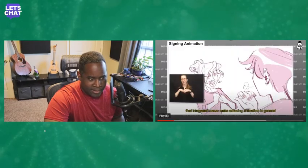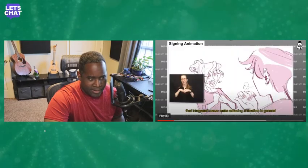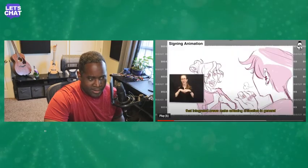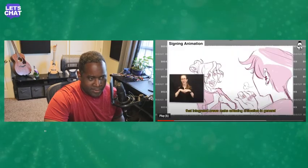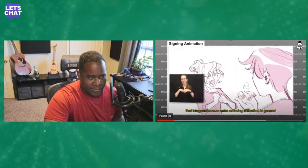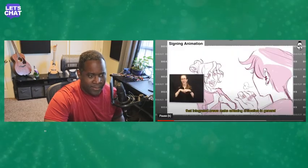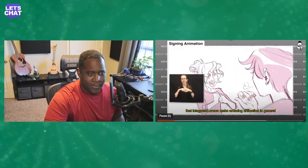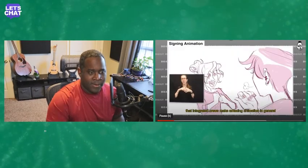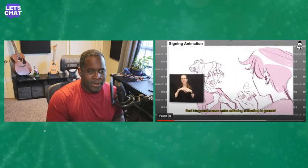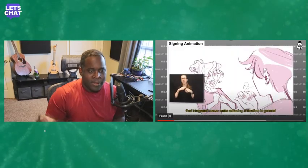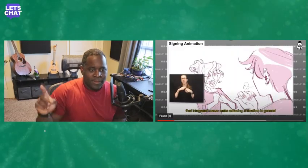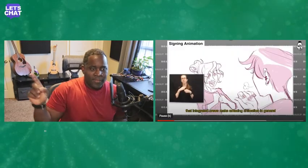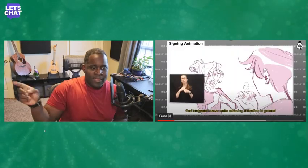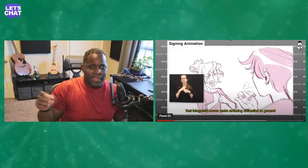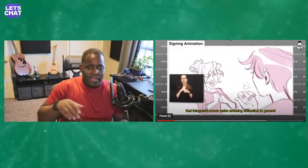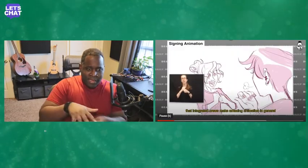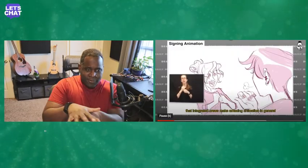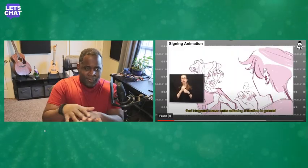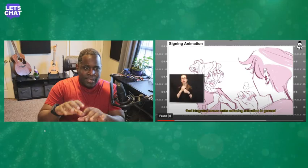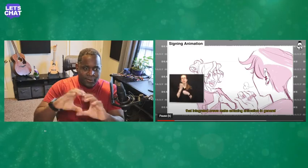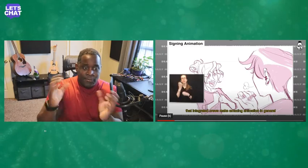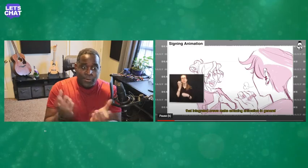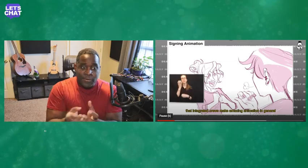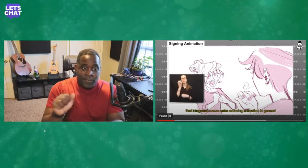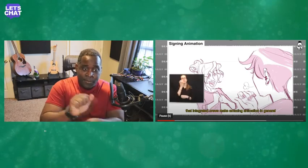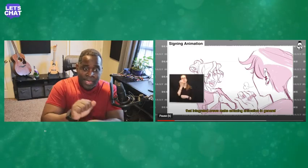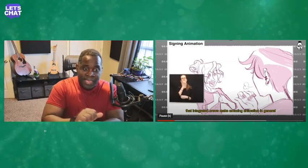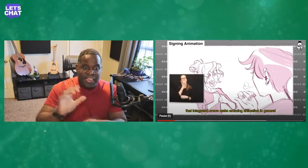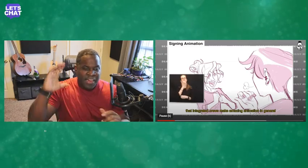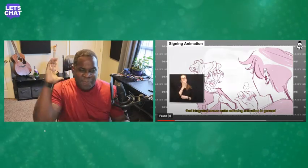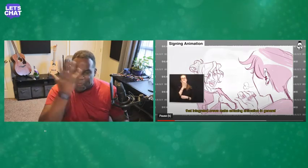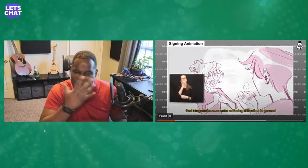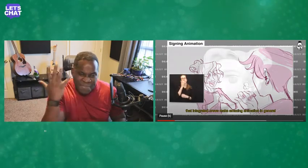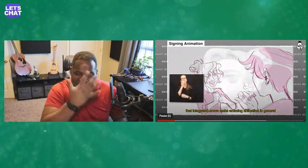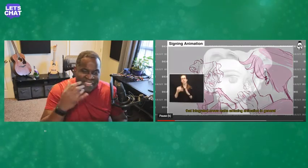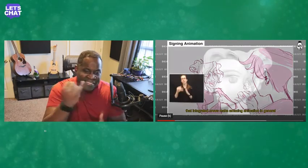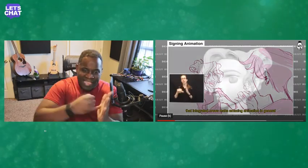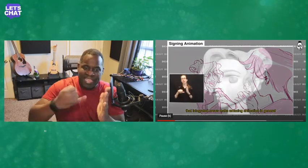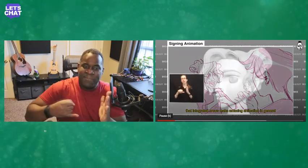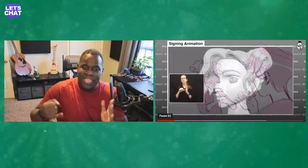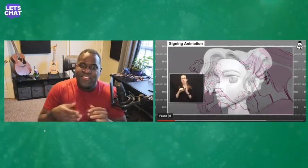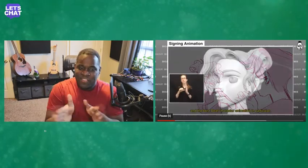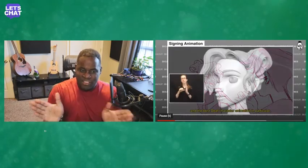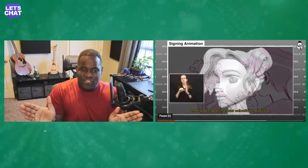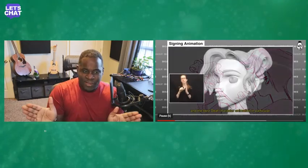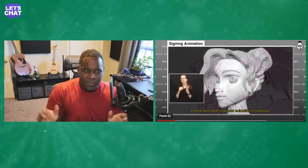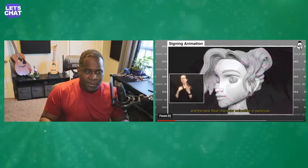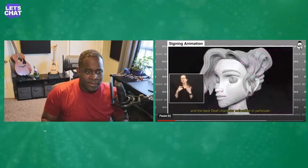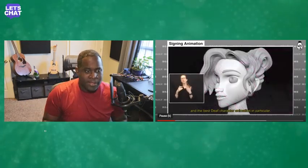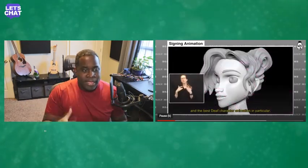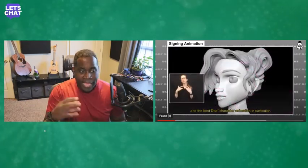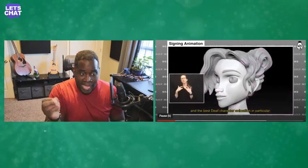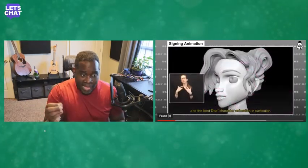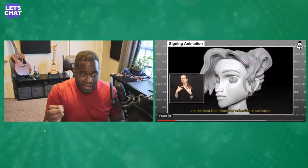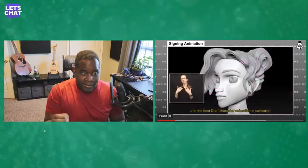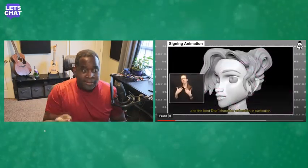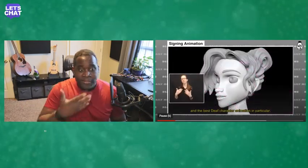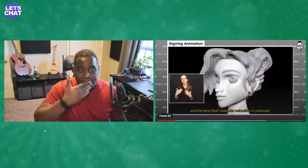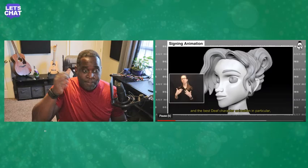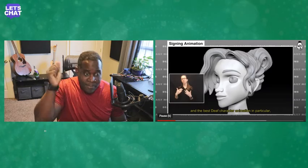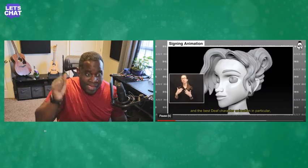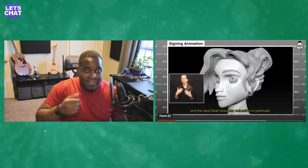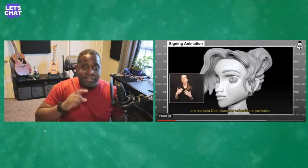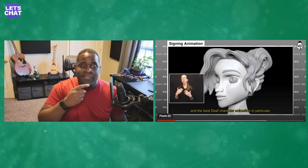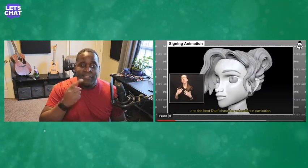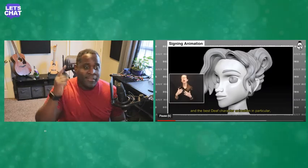all right. So, the integrated crews make amazing animation in general, and